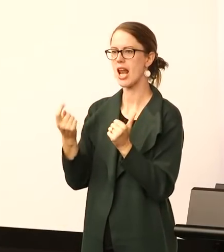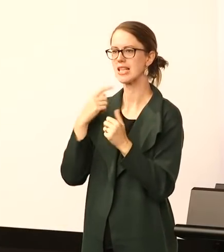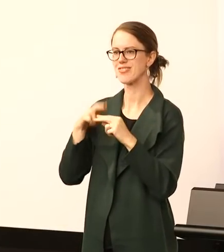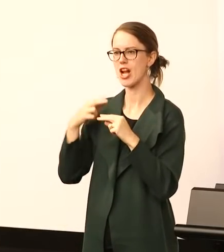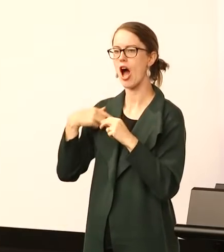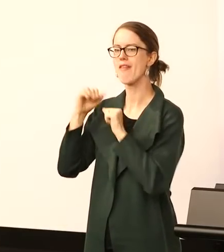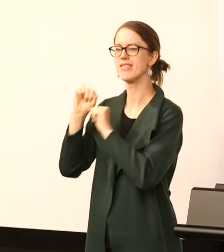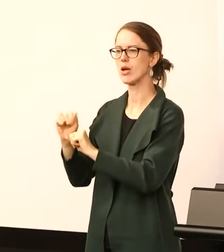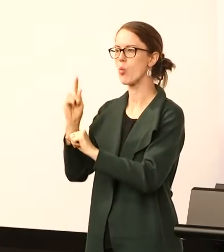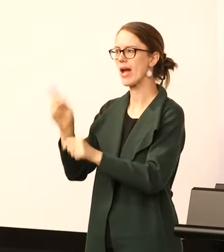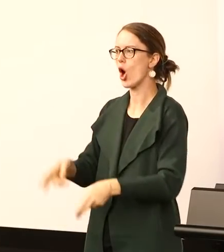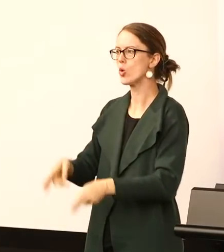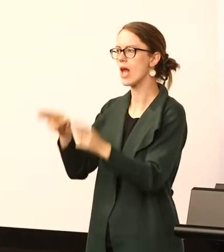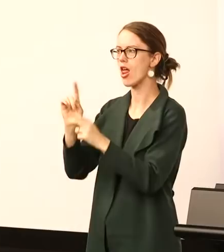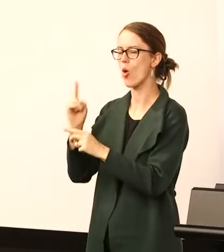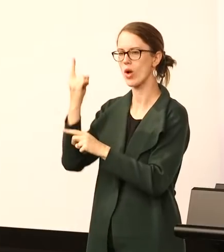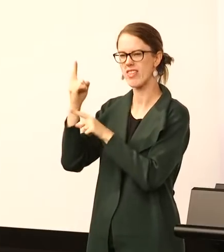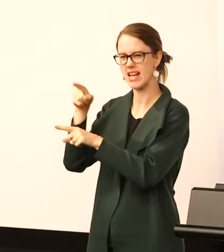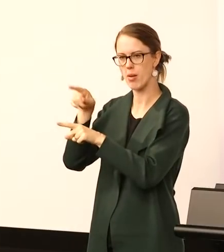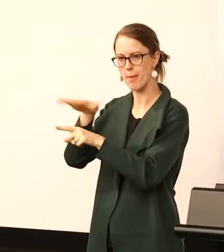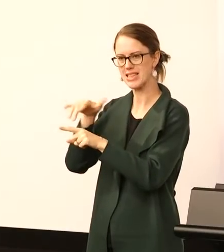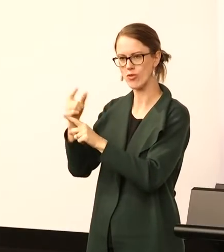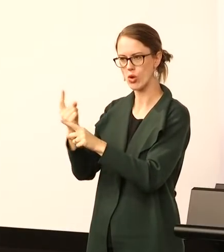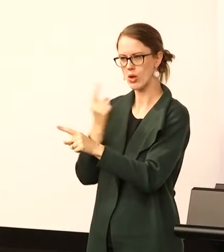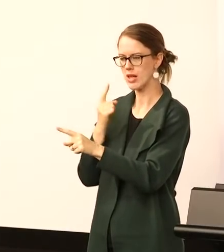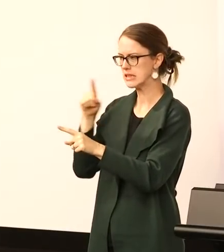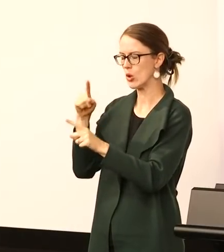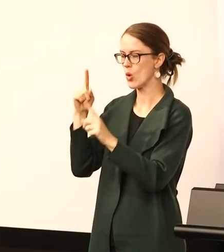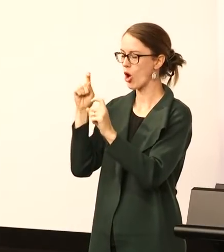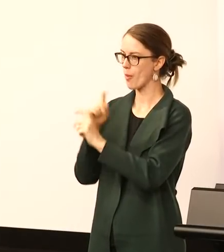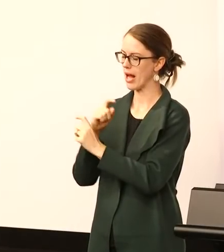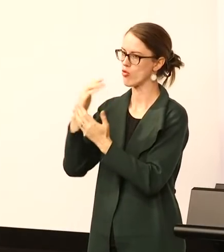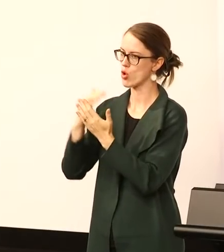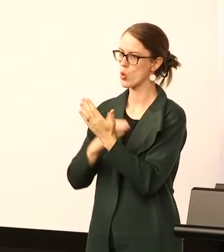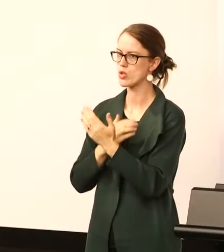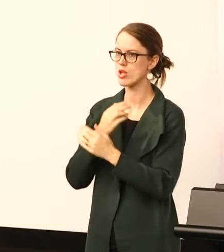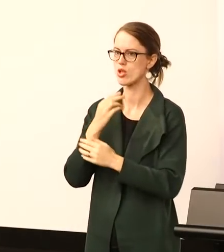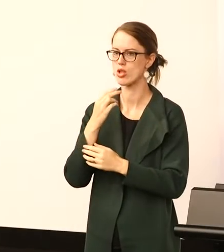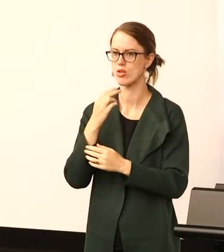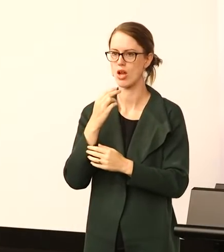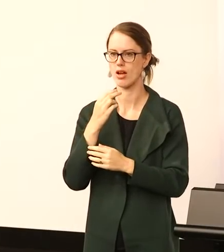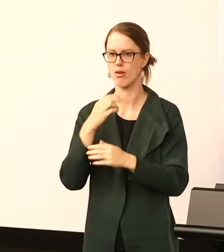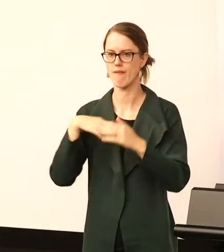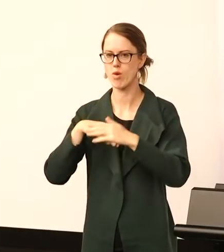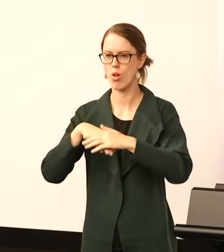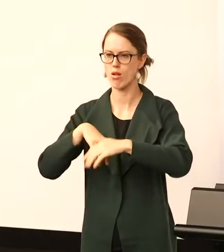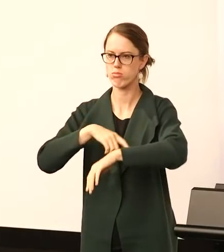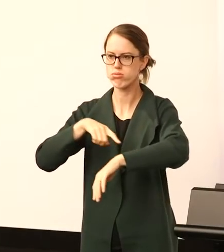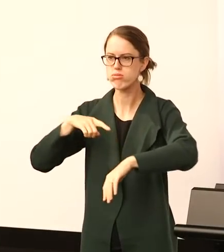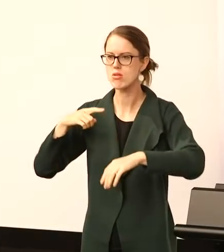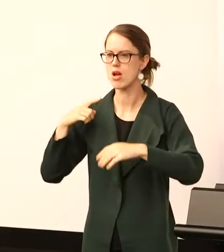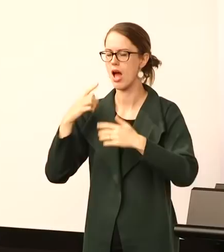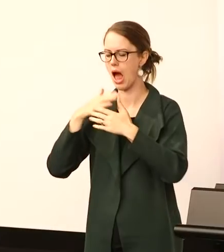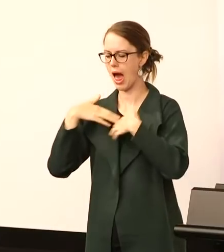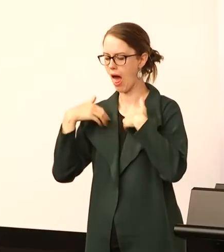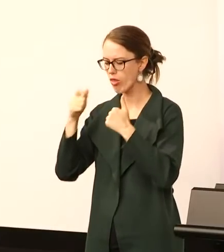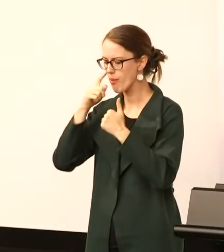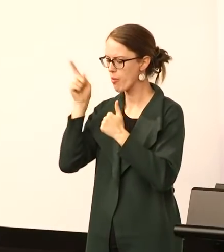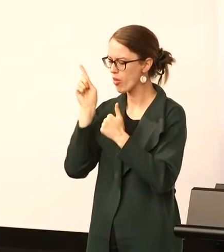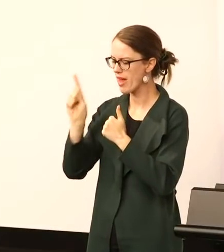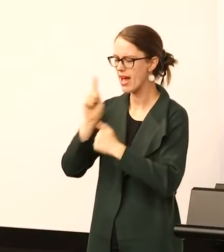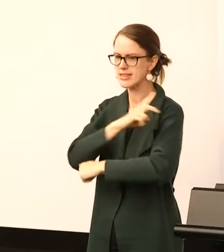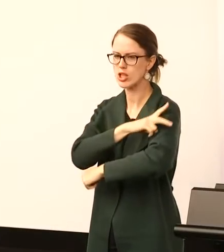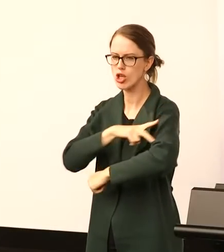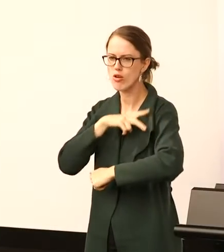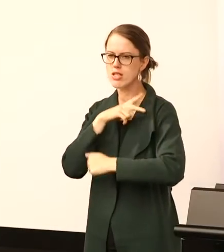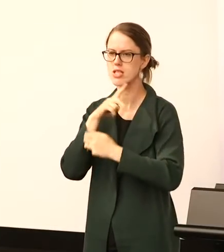Friday, it's quite a complex operation, 24/7, health oversight,